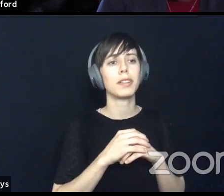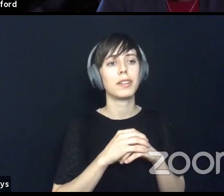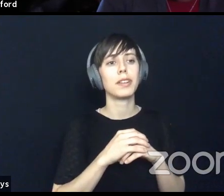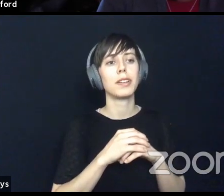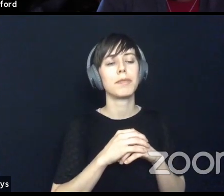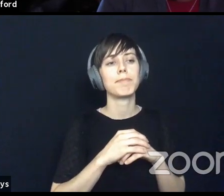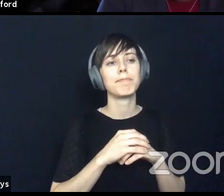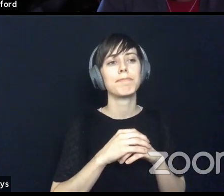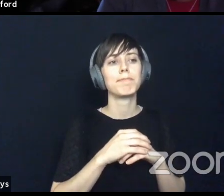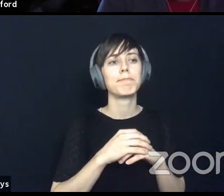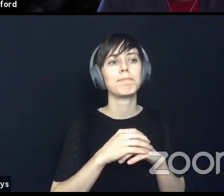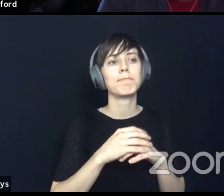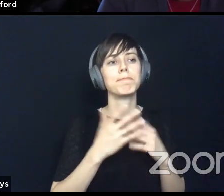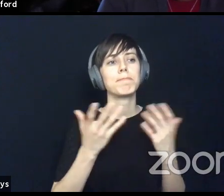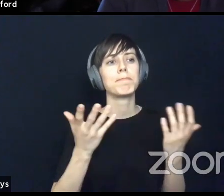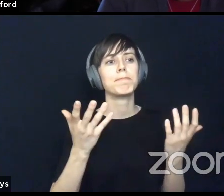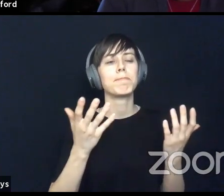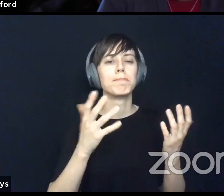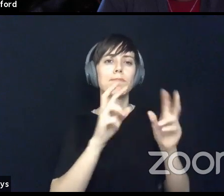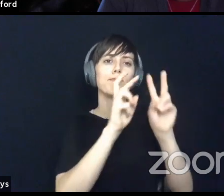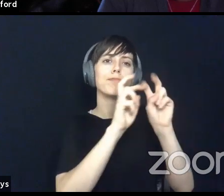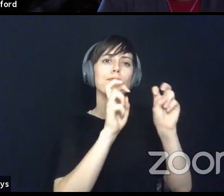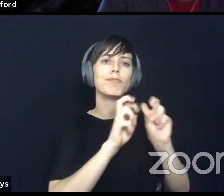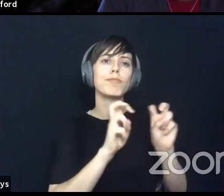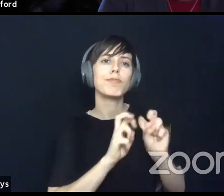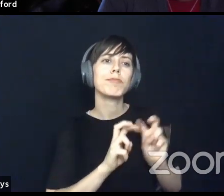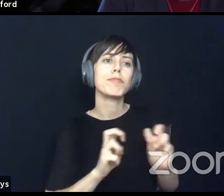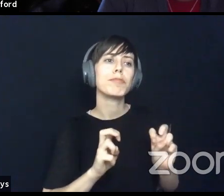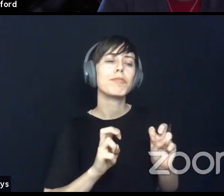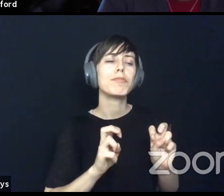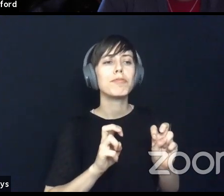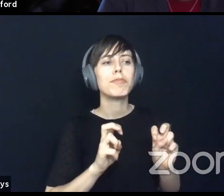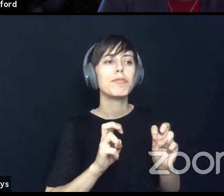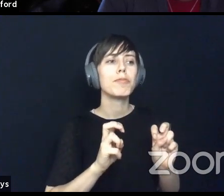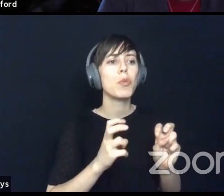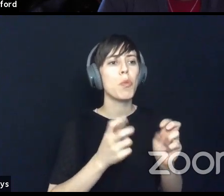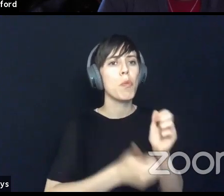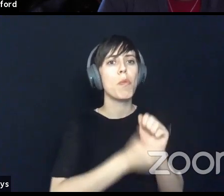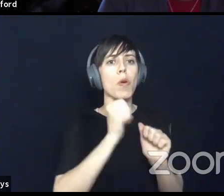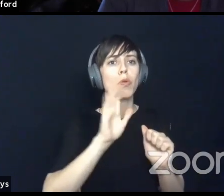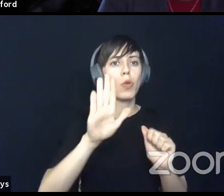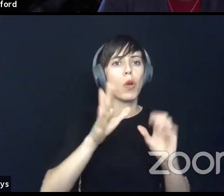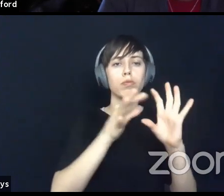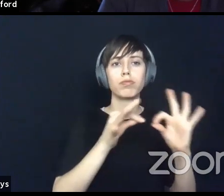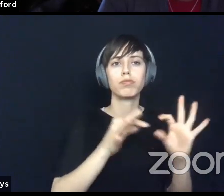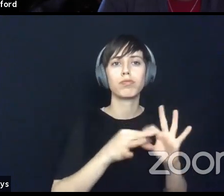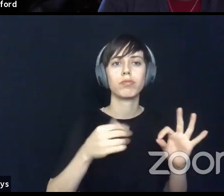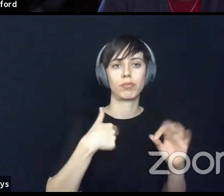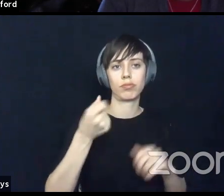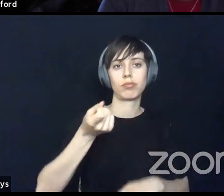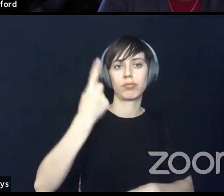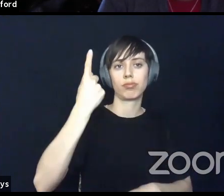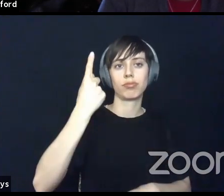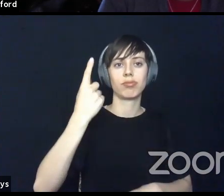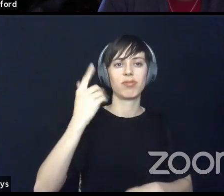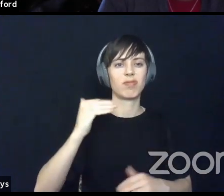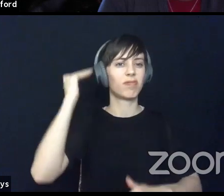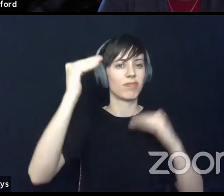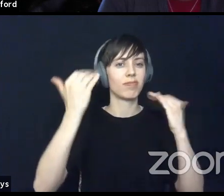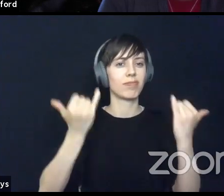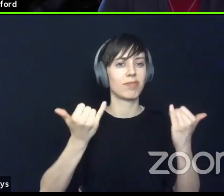it would have made sense right away to me as a kid. And now it makes sense, but in a different way, is the parks for the